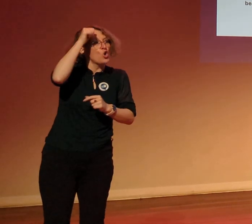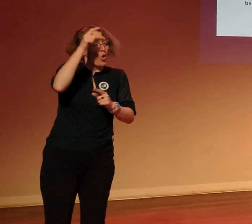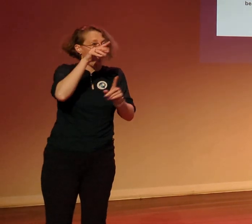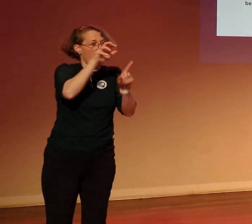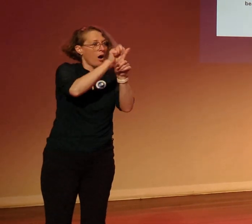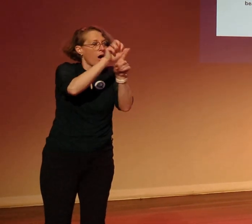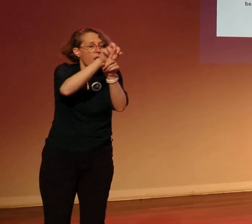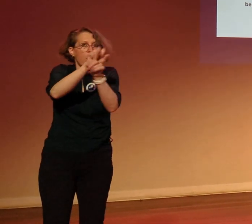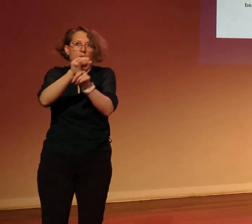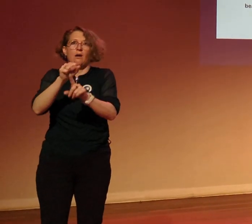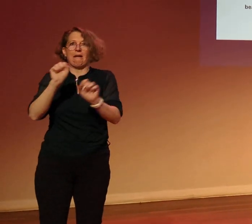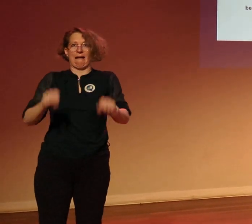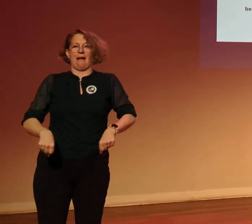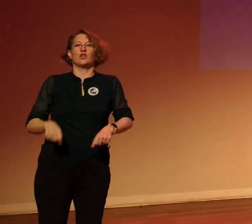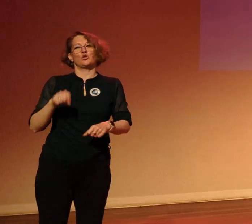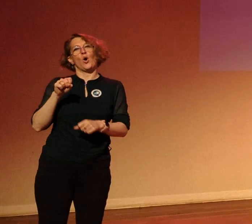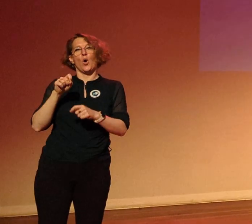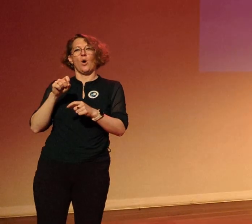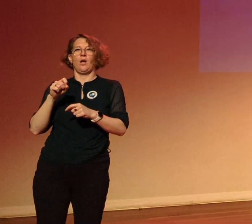have to thank McNeil for that.